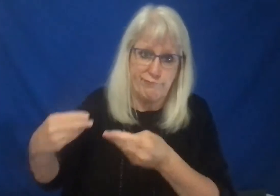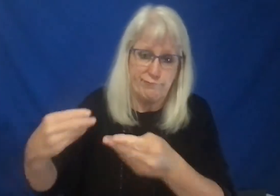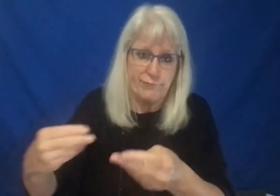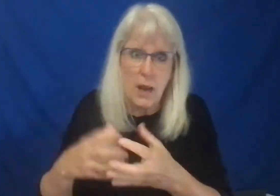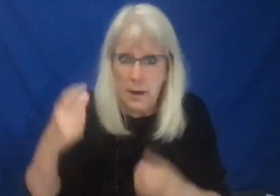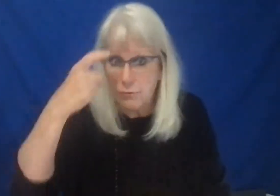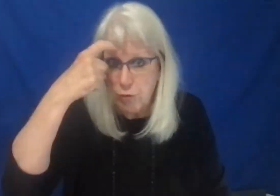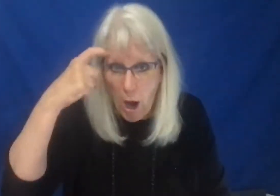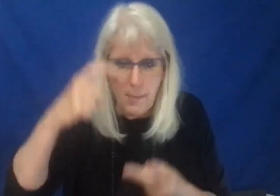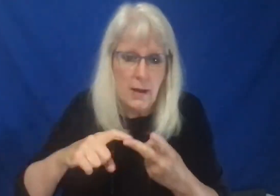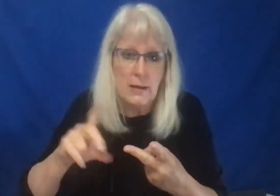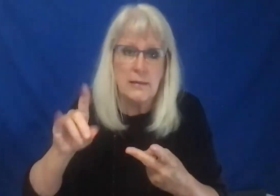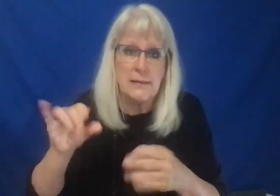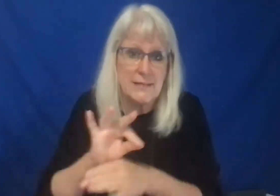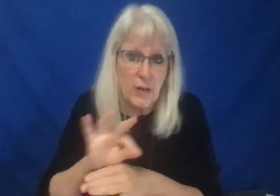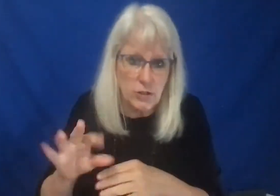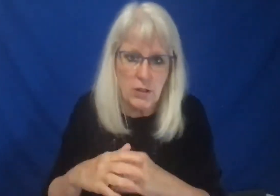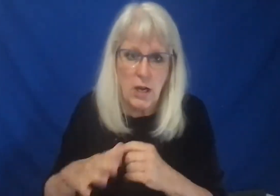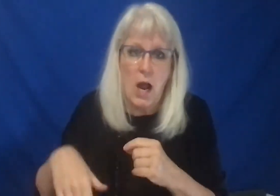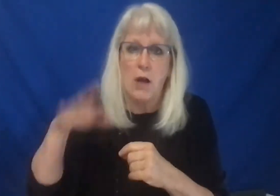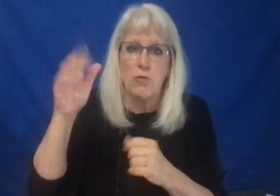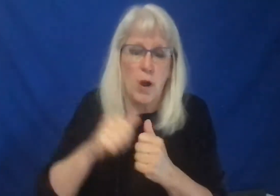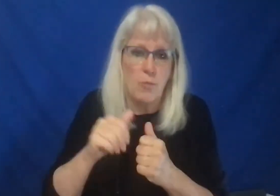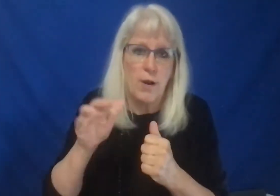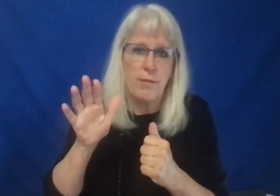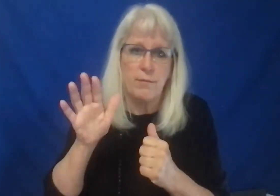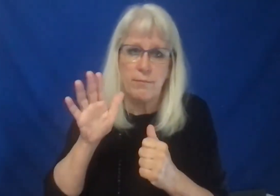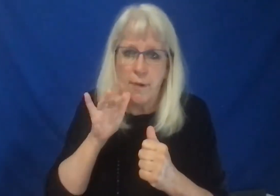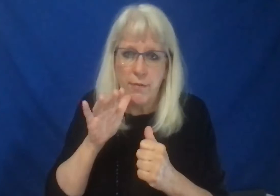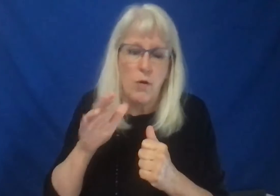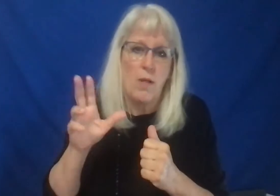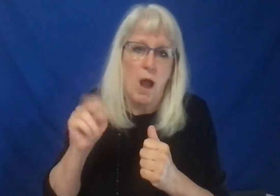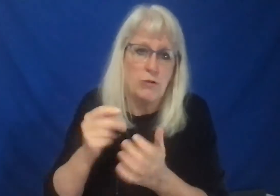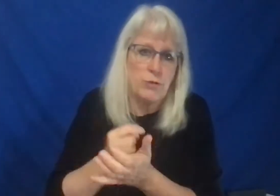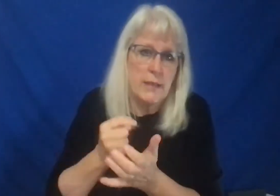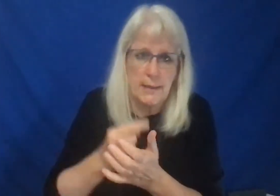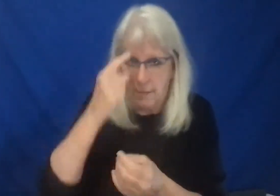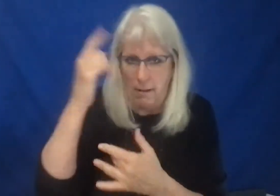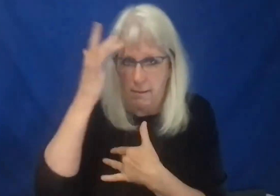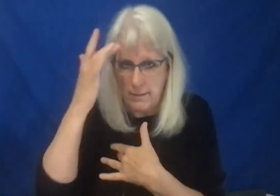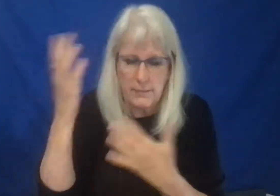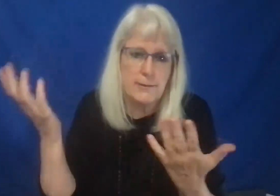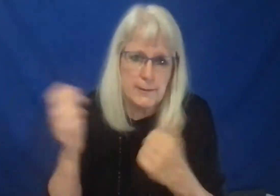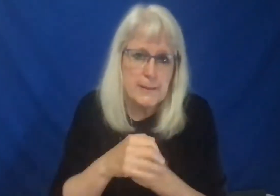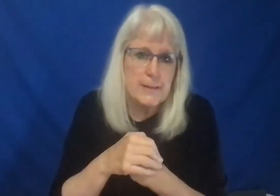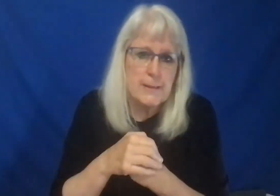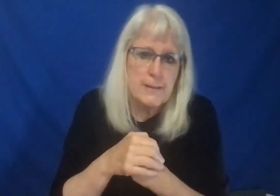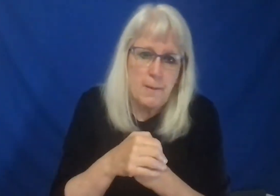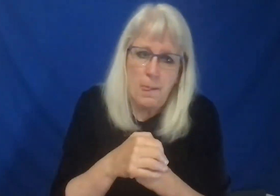of dysfunction. I grew up with a parent with an untreated mental illness. And I experienced a lot of